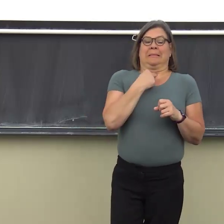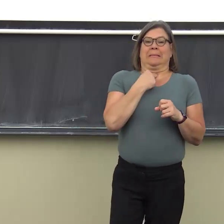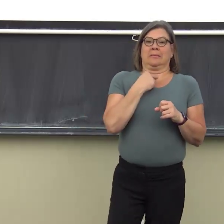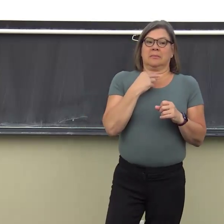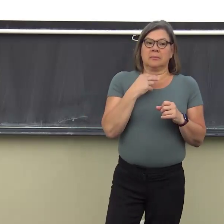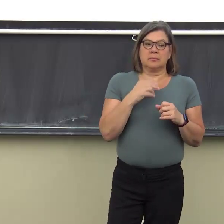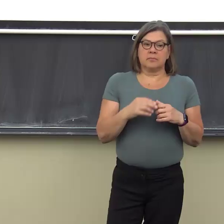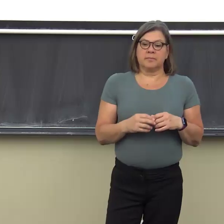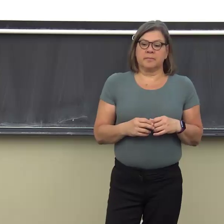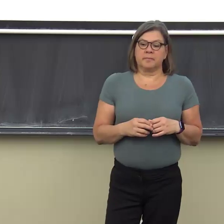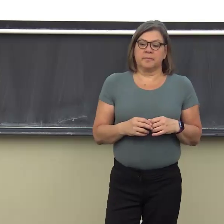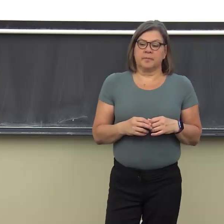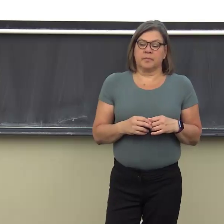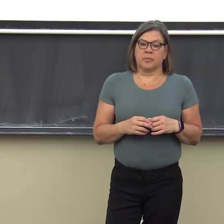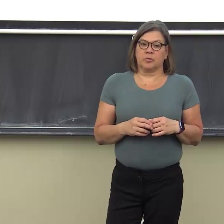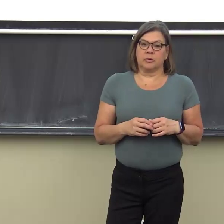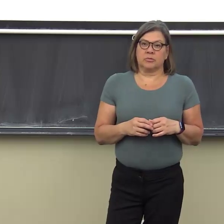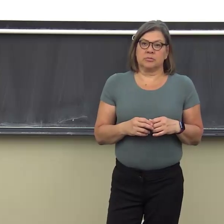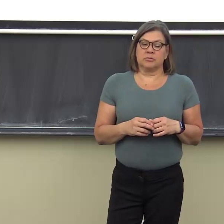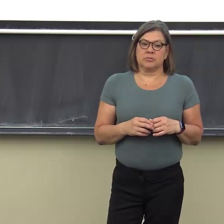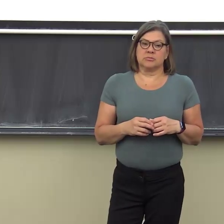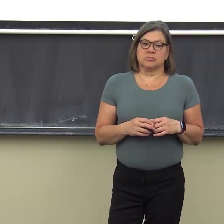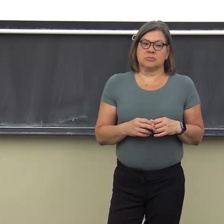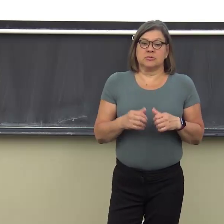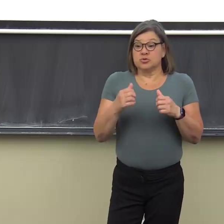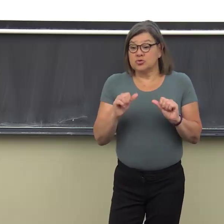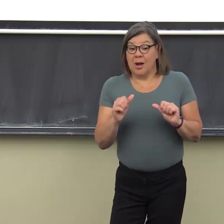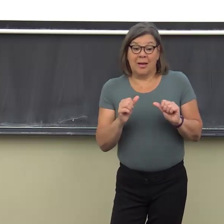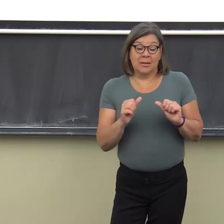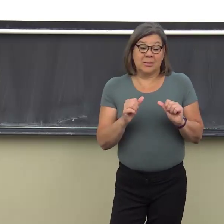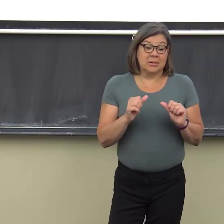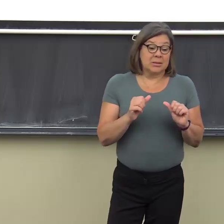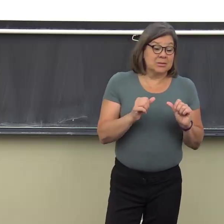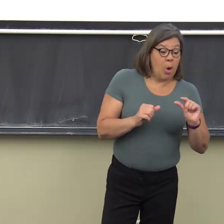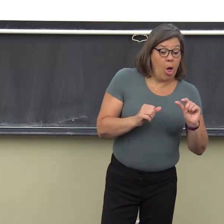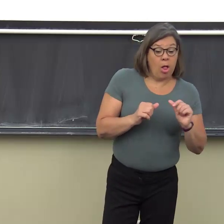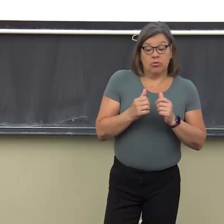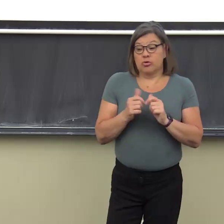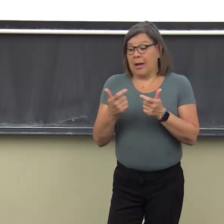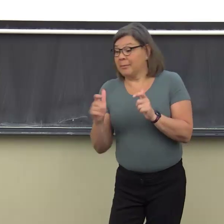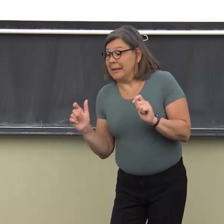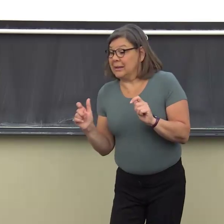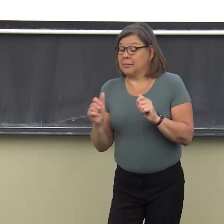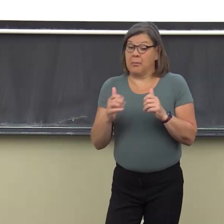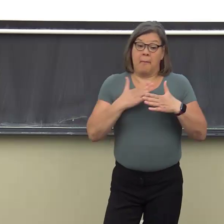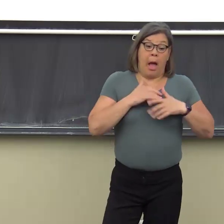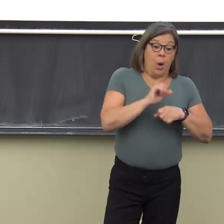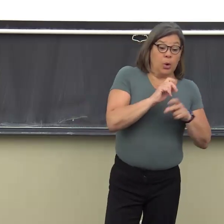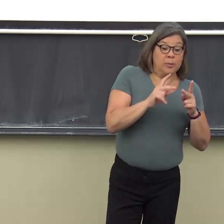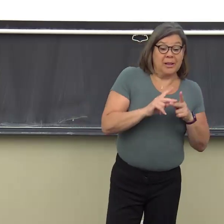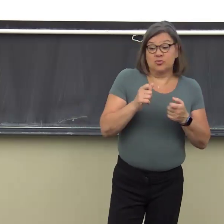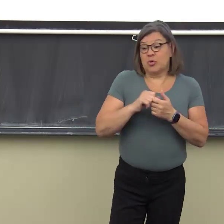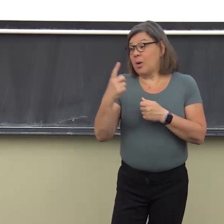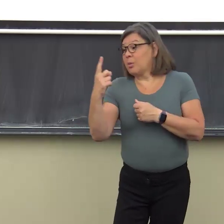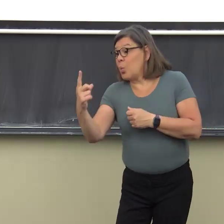like trying small, trying big, trying my workplace, trying to with one colleague, or